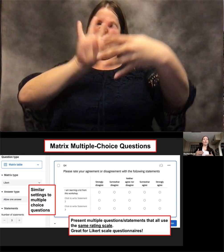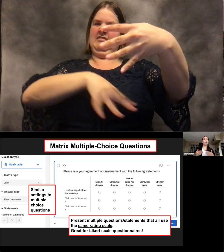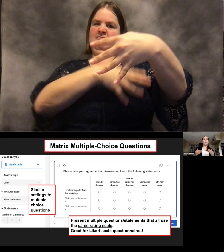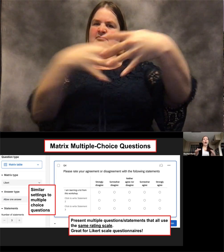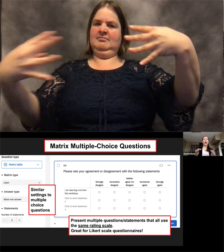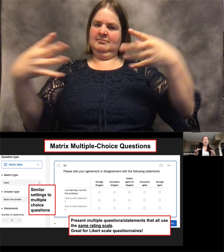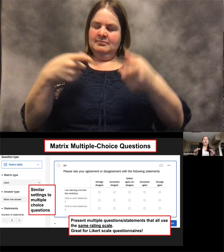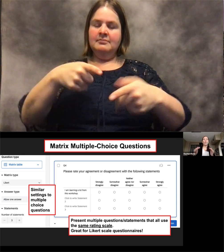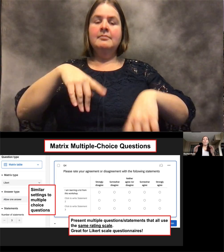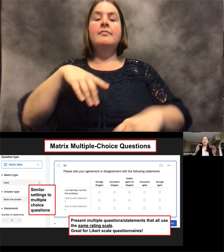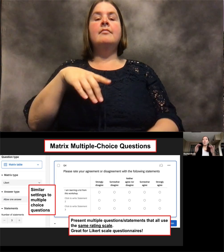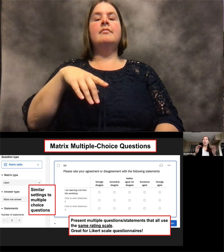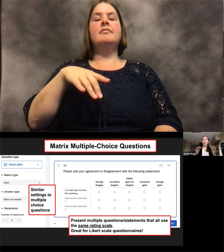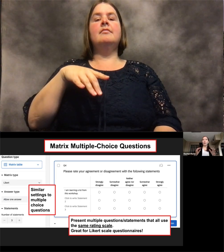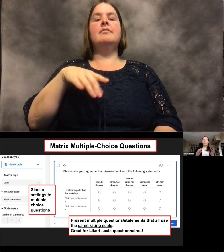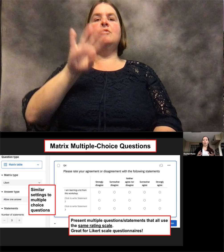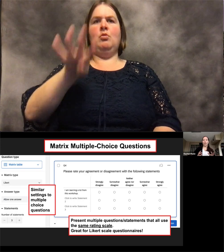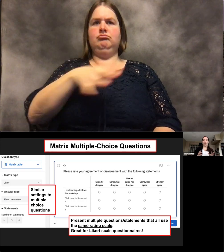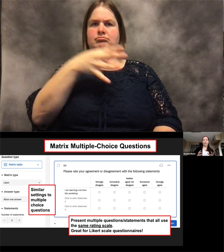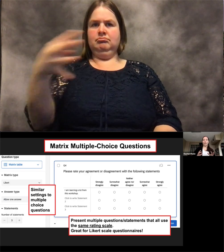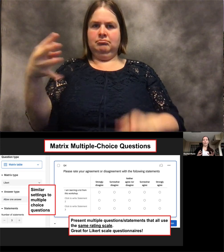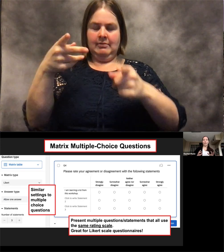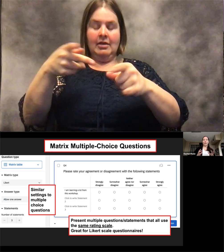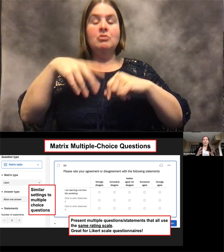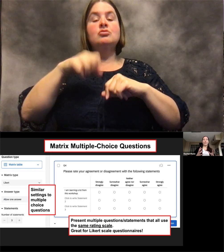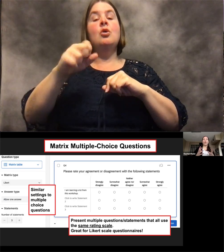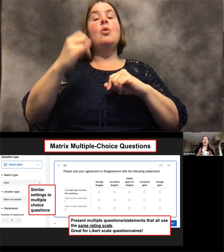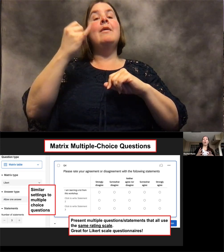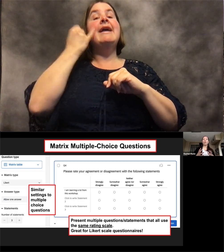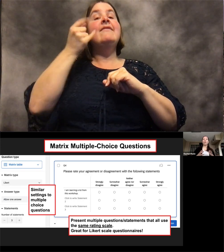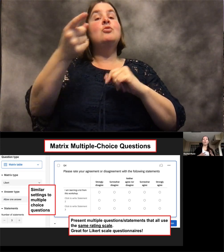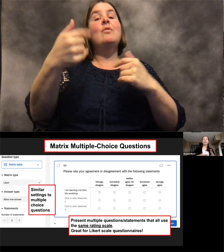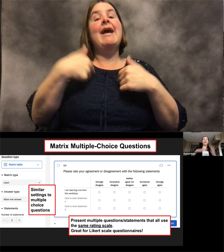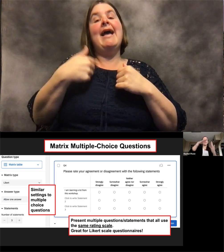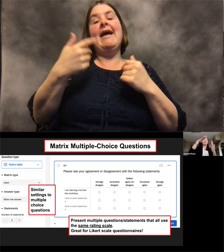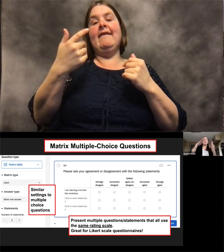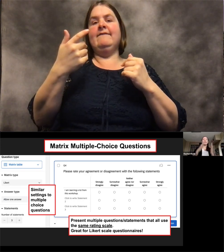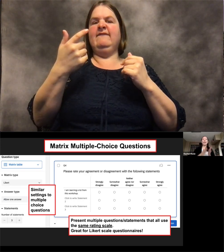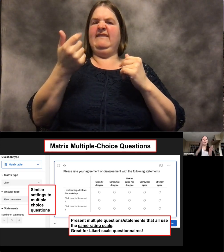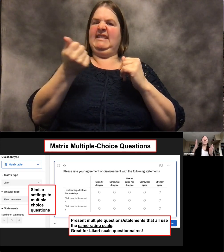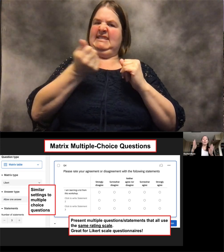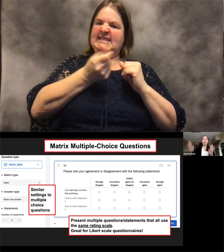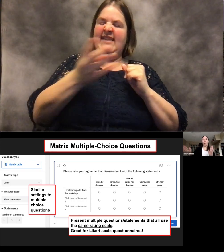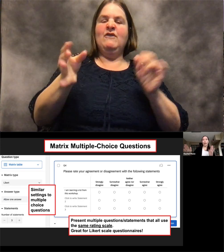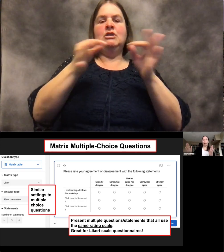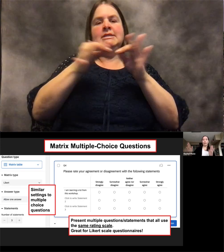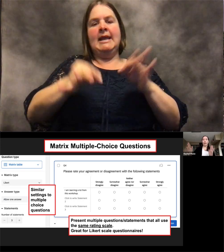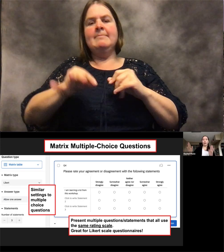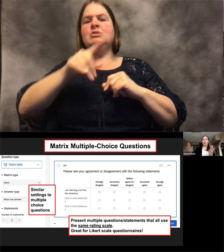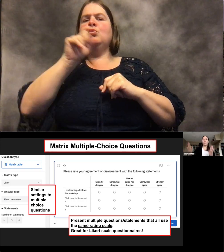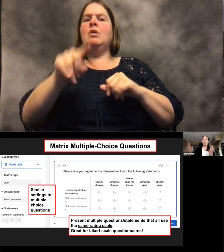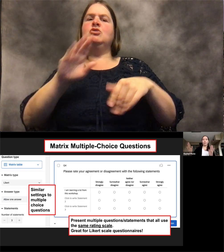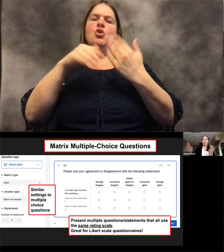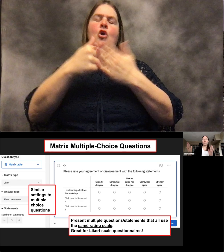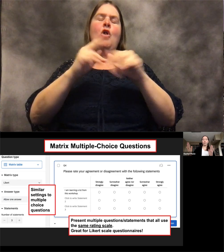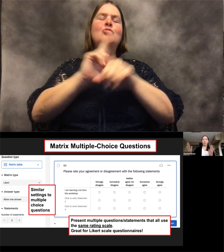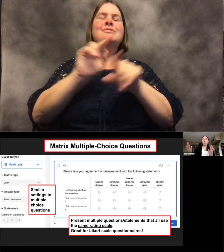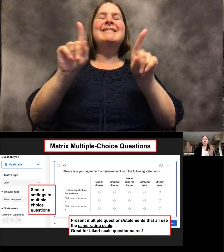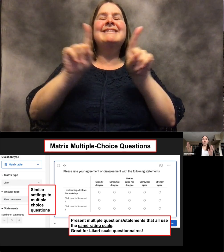So if you have multiple questions or statements that all use the same rating scale.